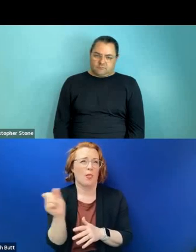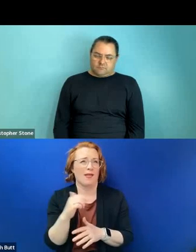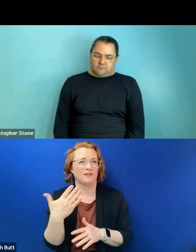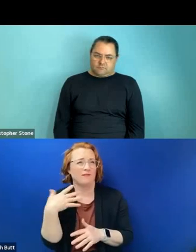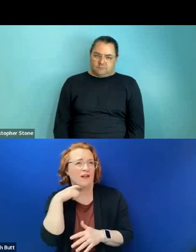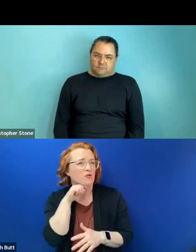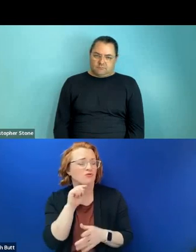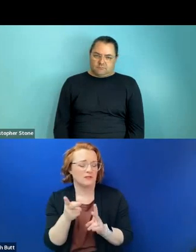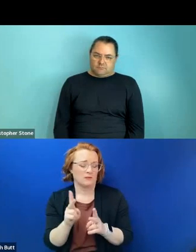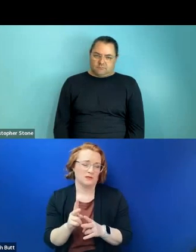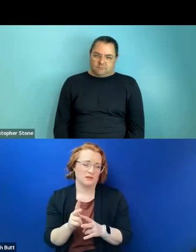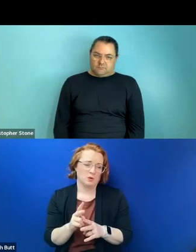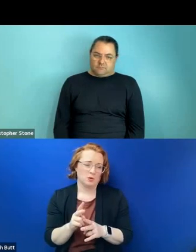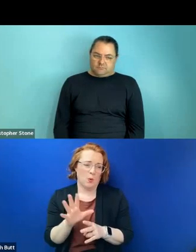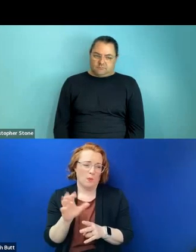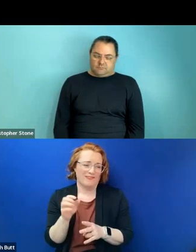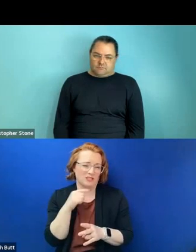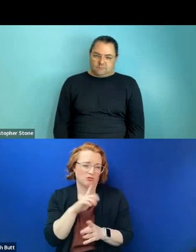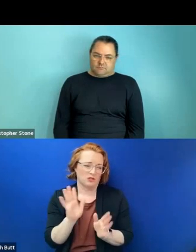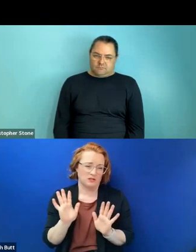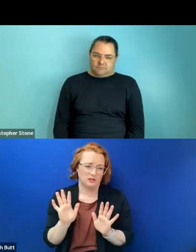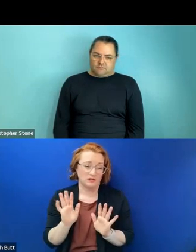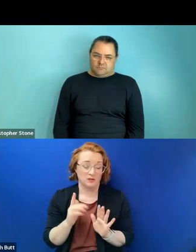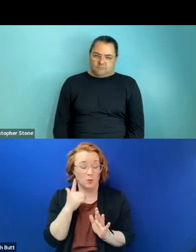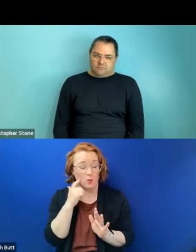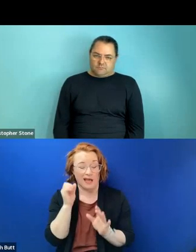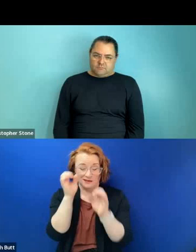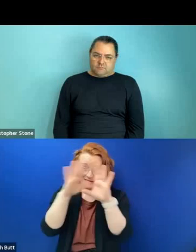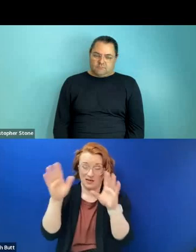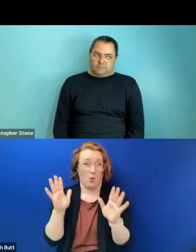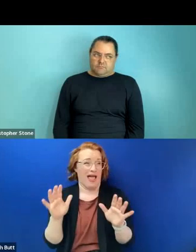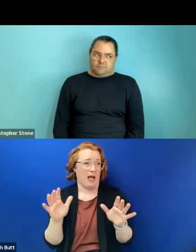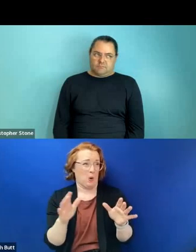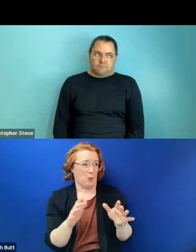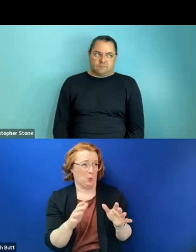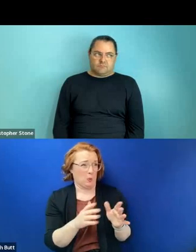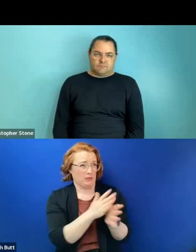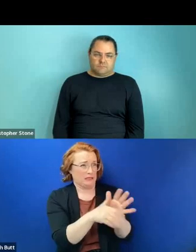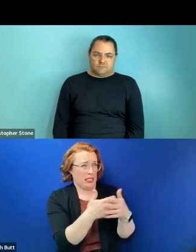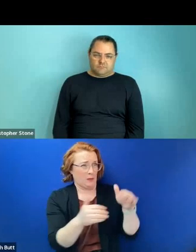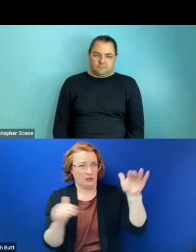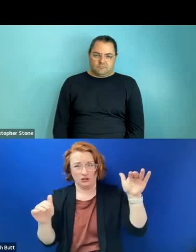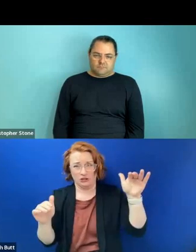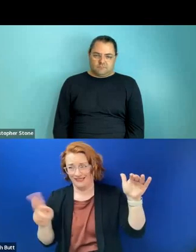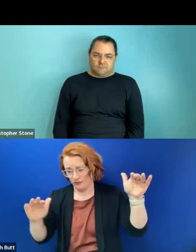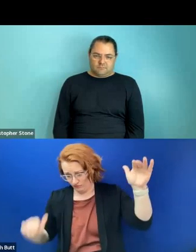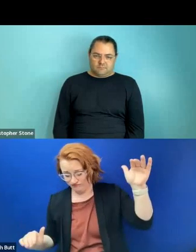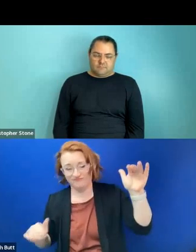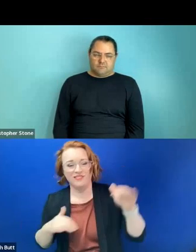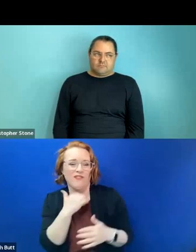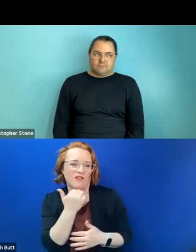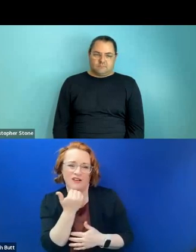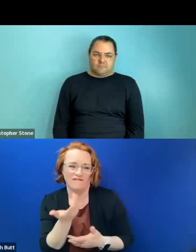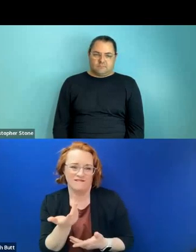interpreters in the country. So you can imagine that doesn't really work in the grand scheme of things.